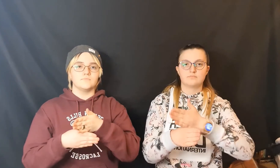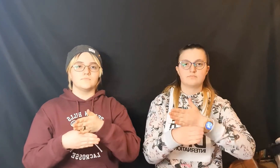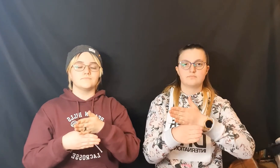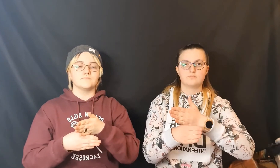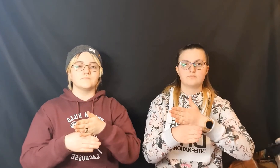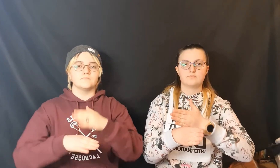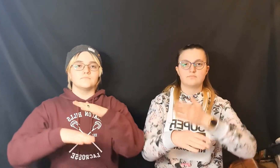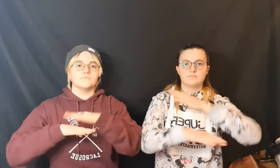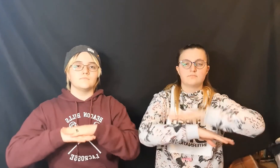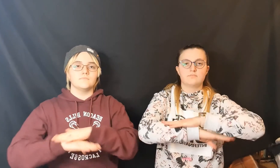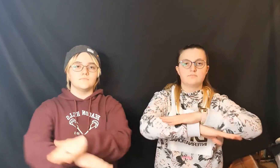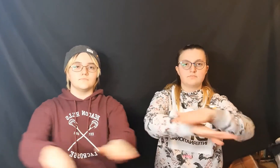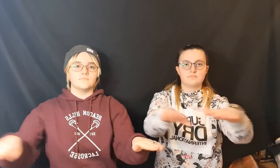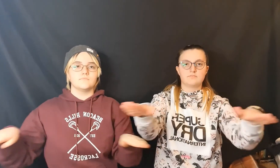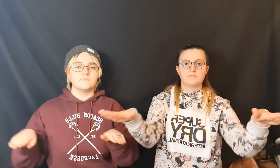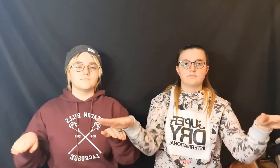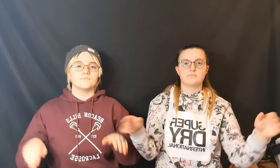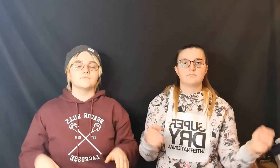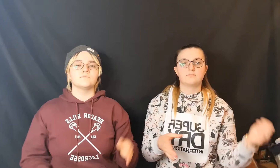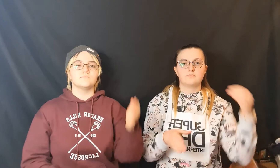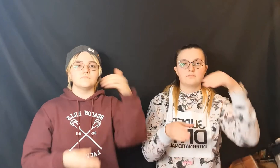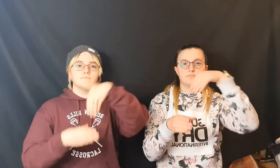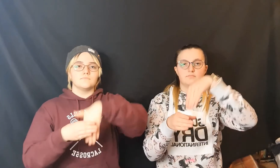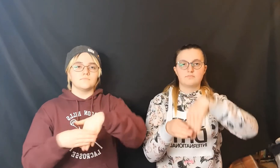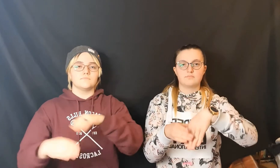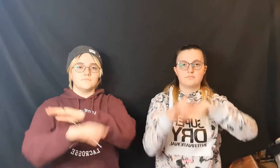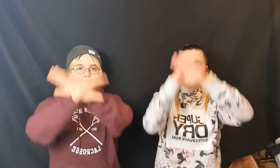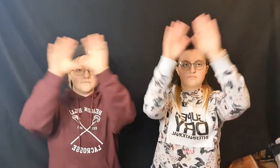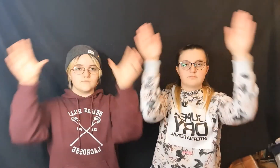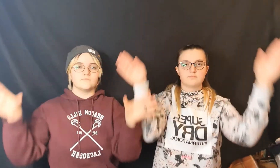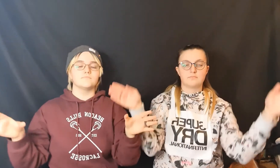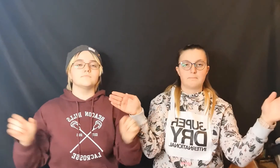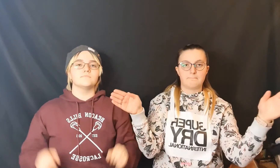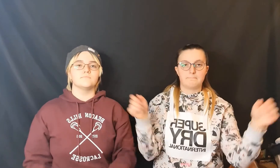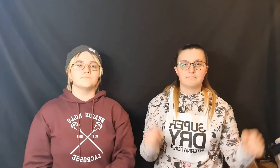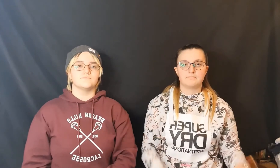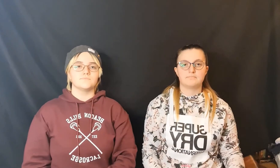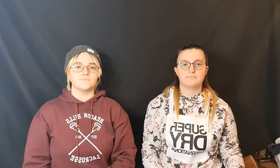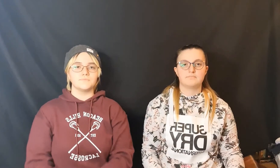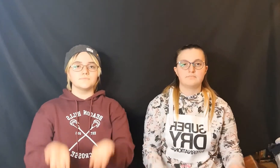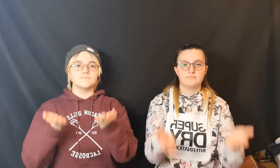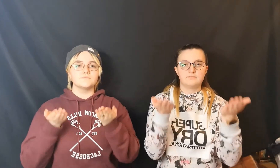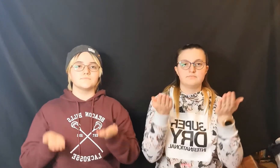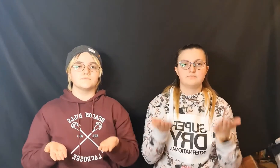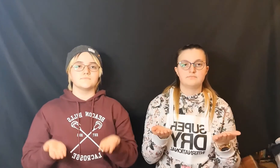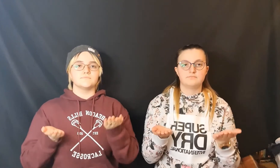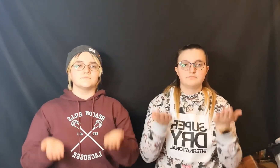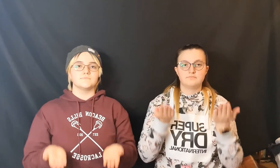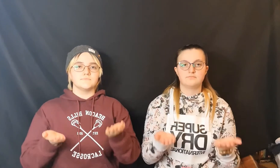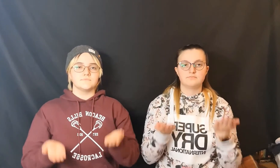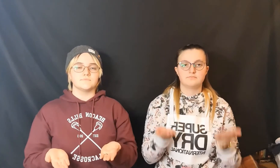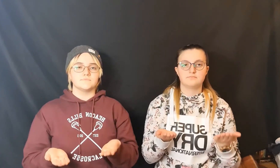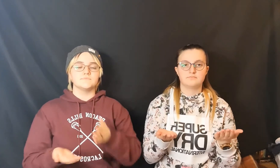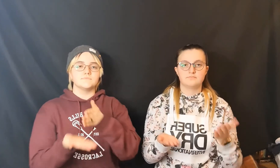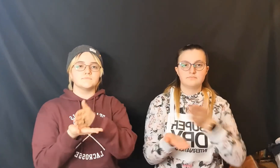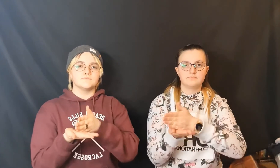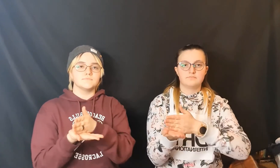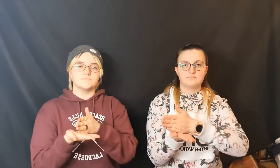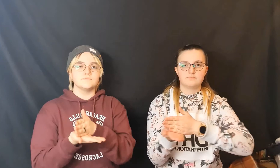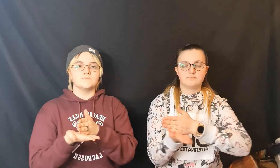will be done on earth as it is in heaven. Give us today our daily